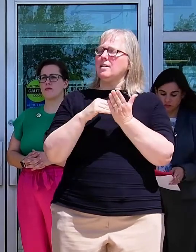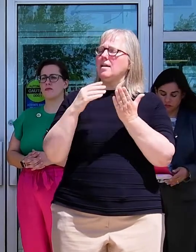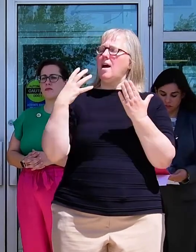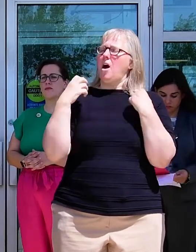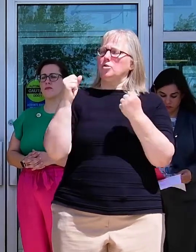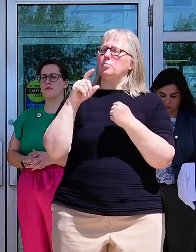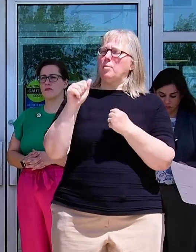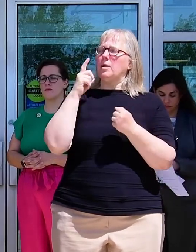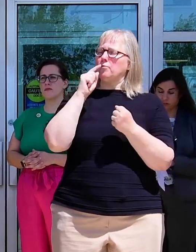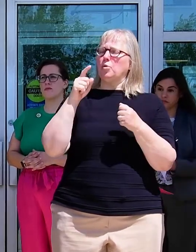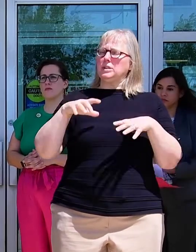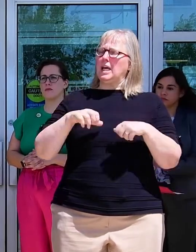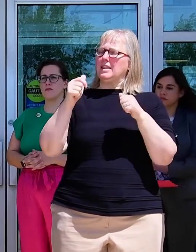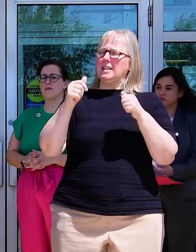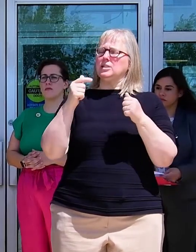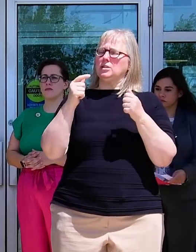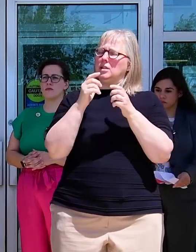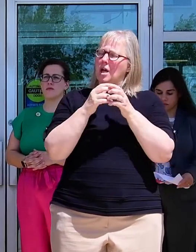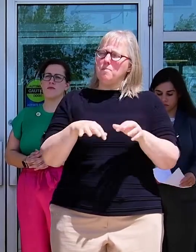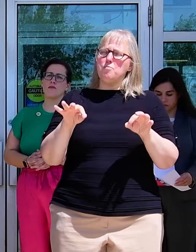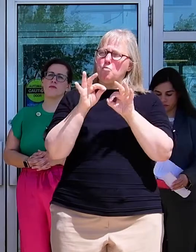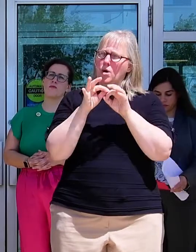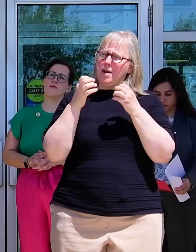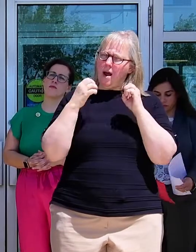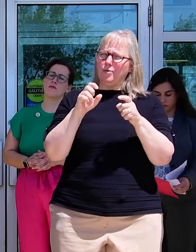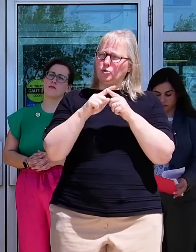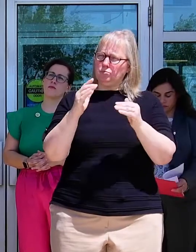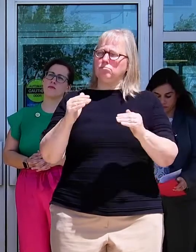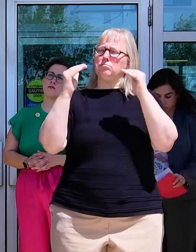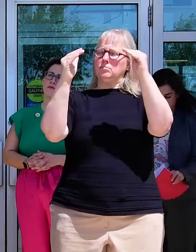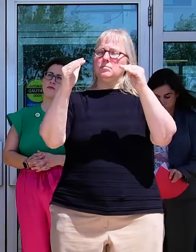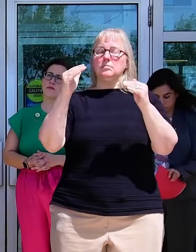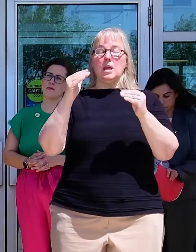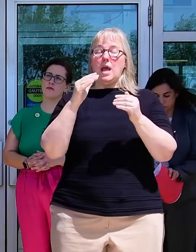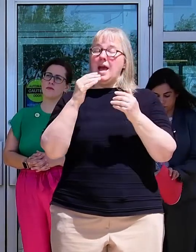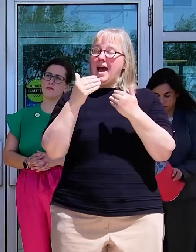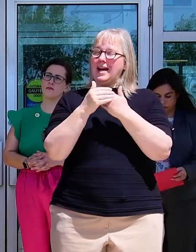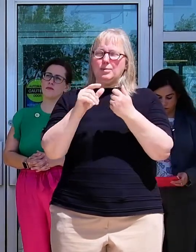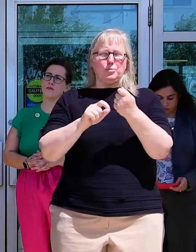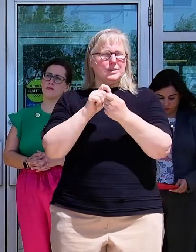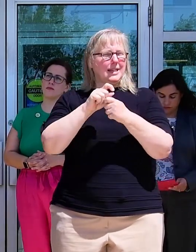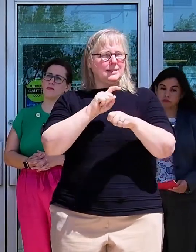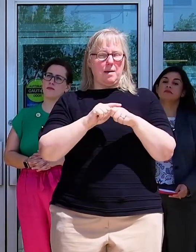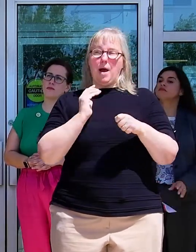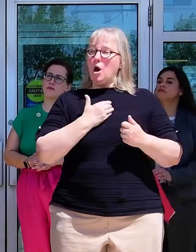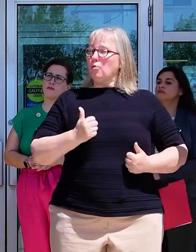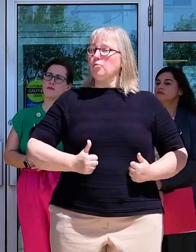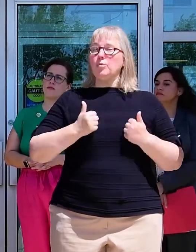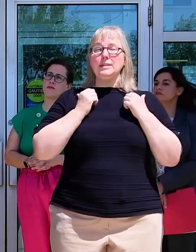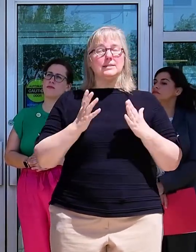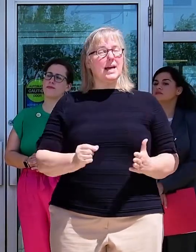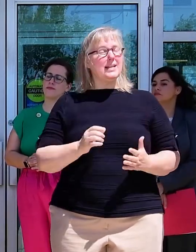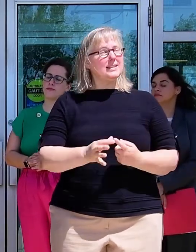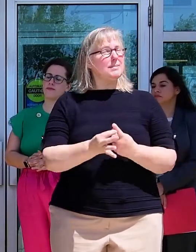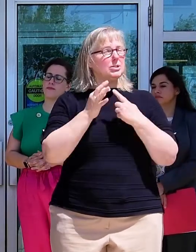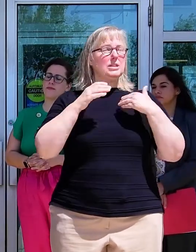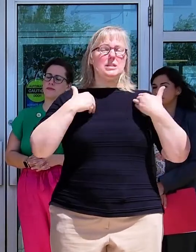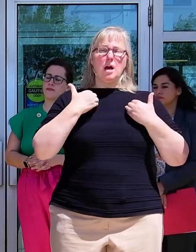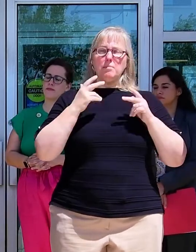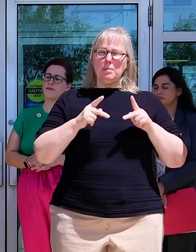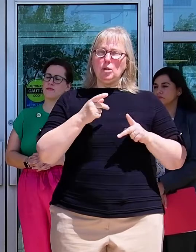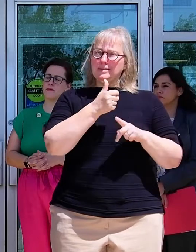next level. At the precise time that our residents and especially our young people are so in need for